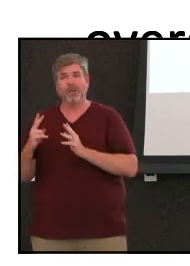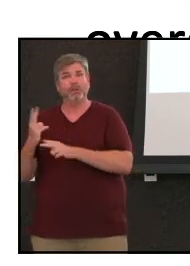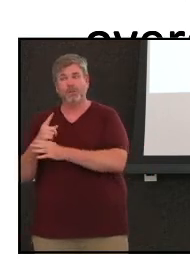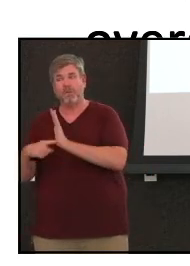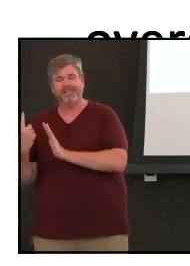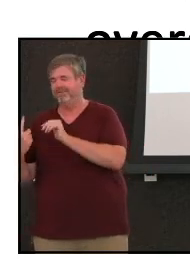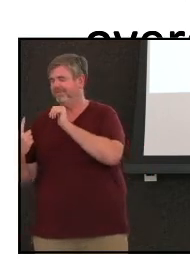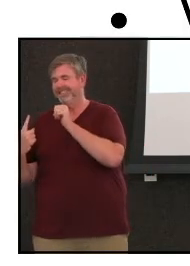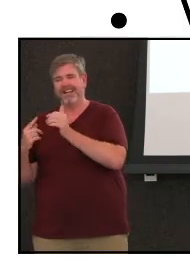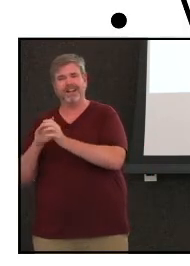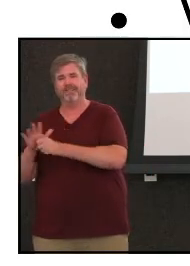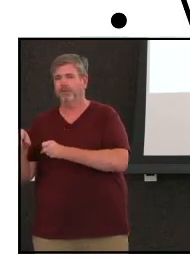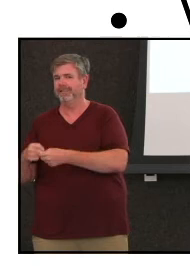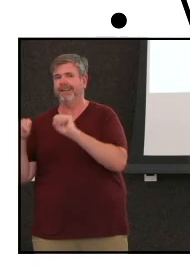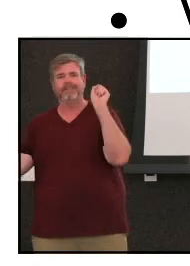opioids again. Next.